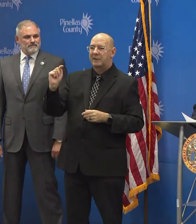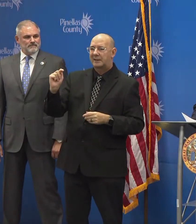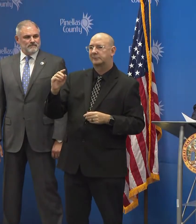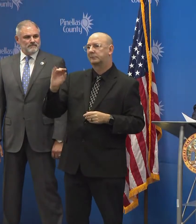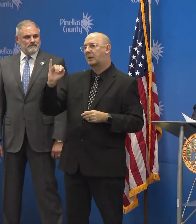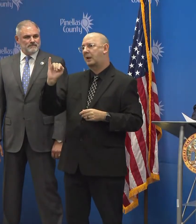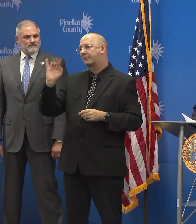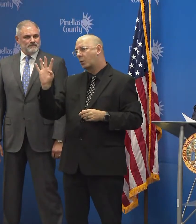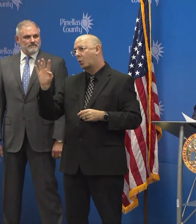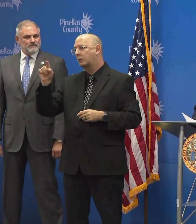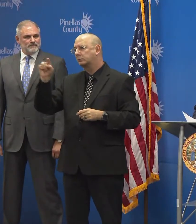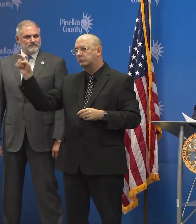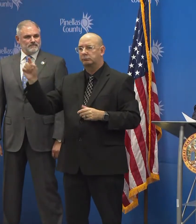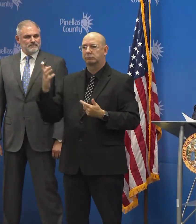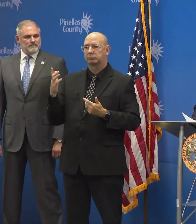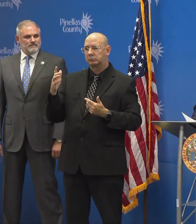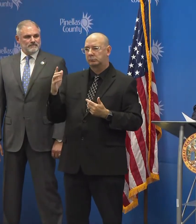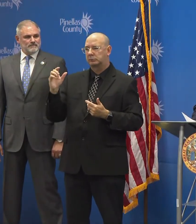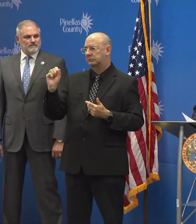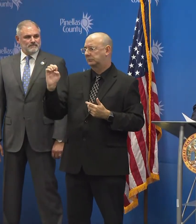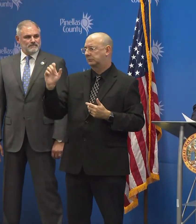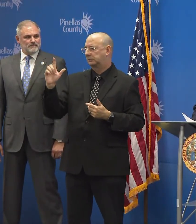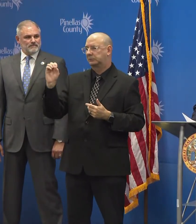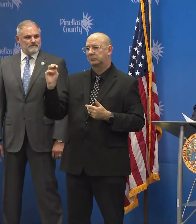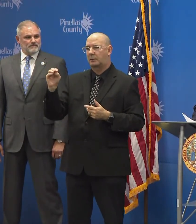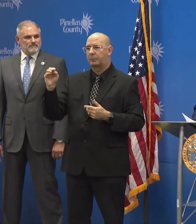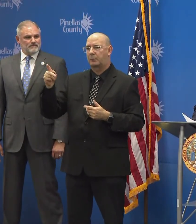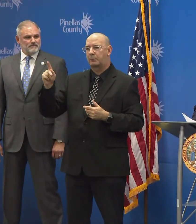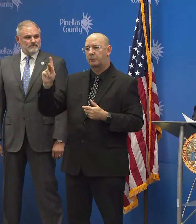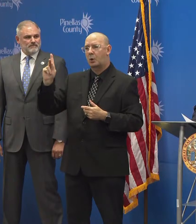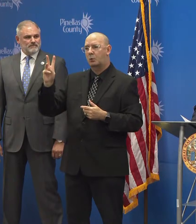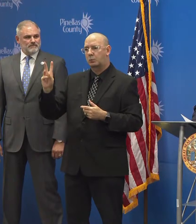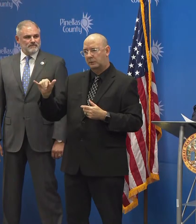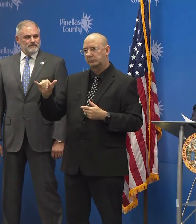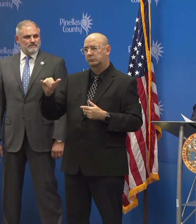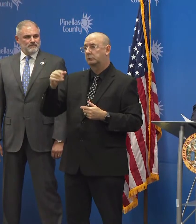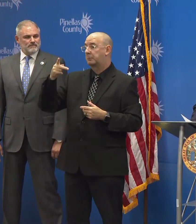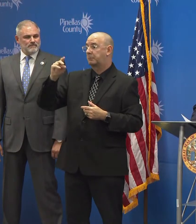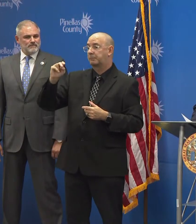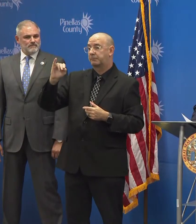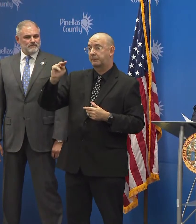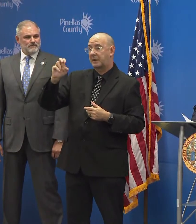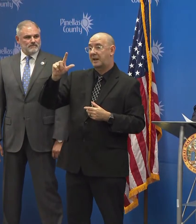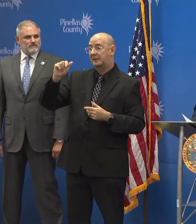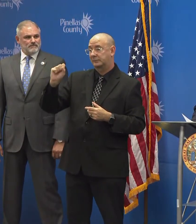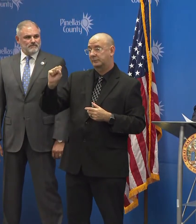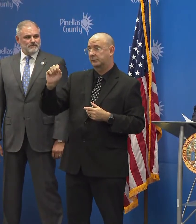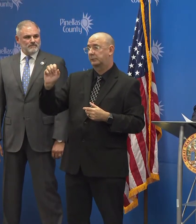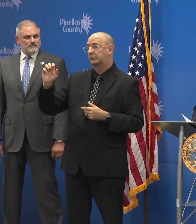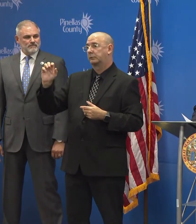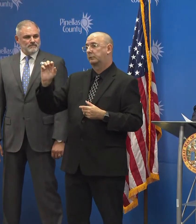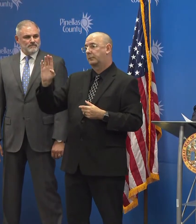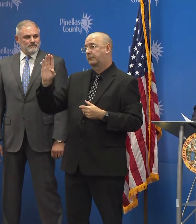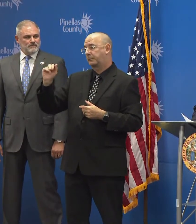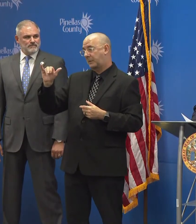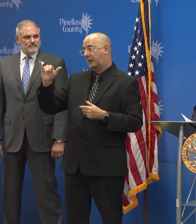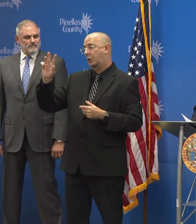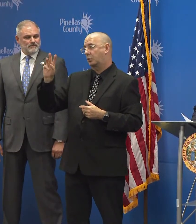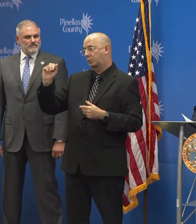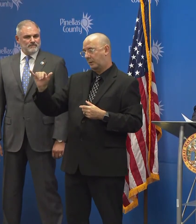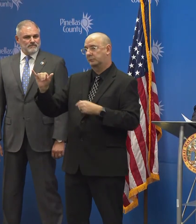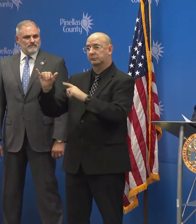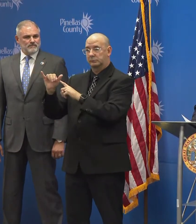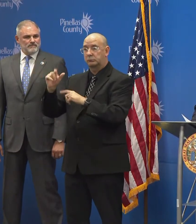Hillsborough, Selman Expressway, Pinellas Byway, Sunshine Skyway Bridge, Garcon Point Bridge, Spence Parkway,